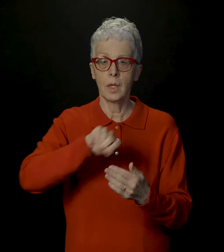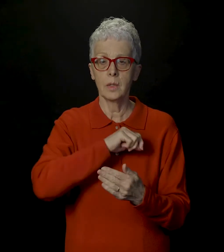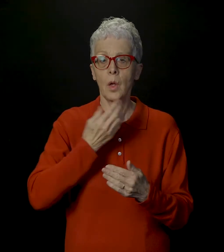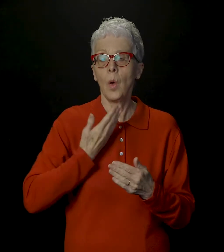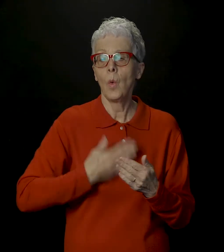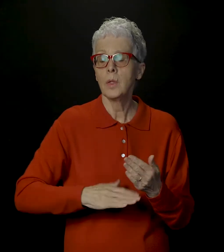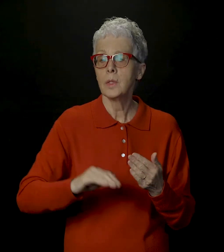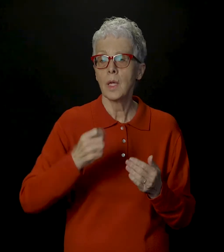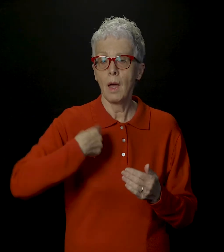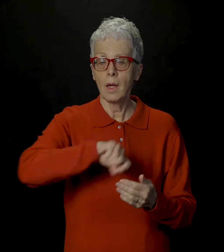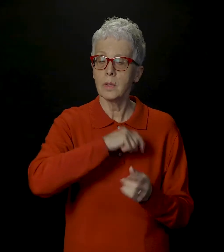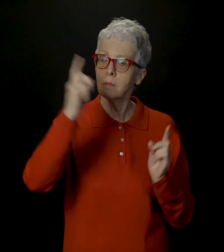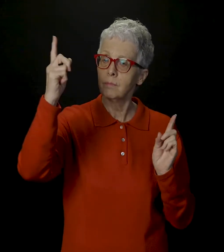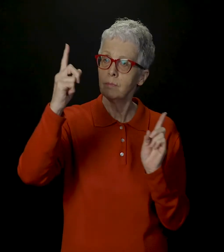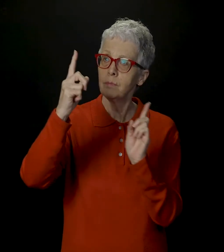wants us to be near to Him